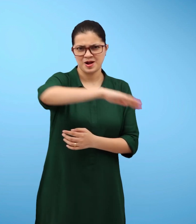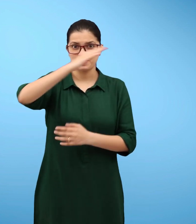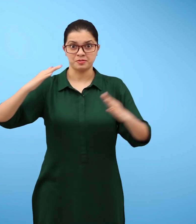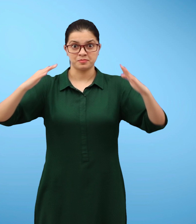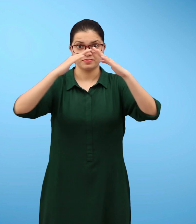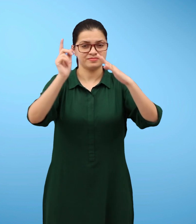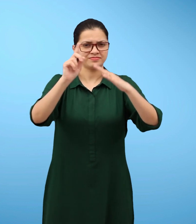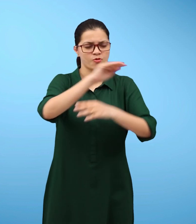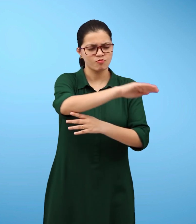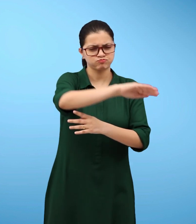Mound.